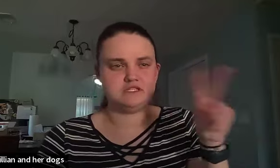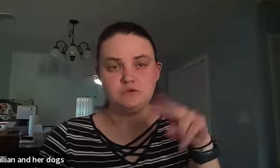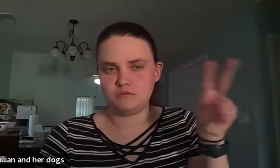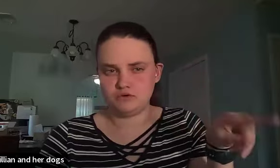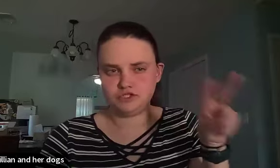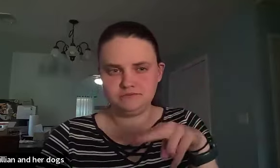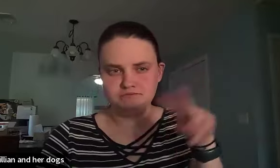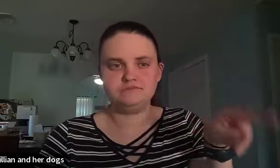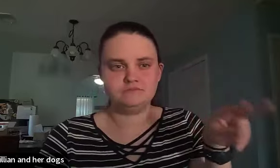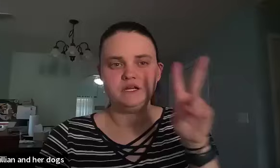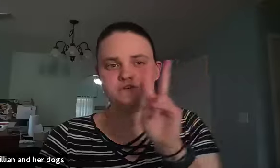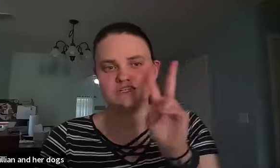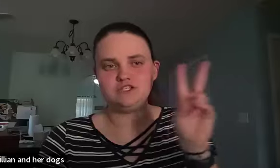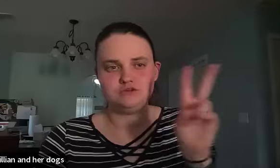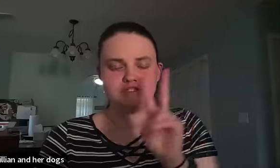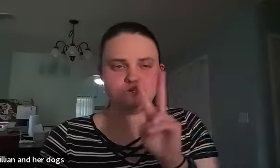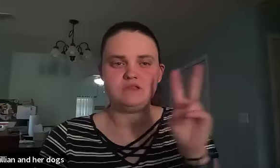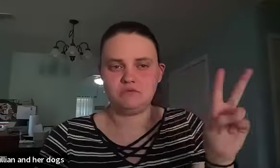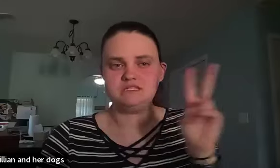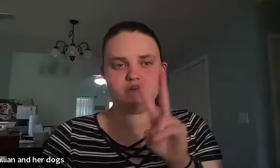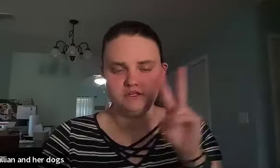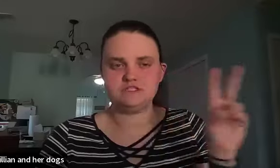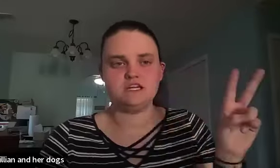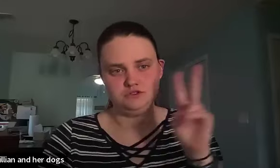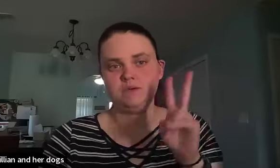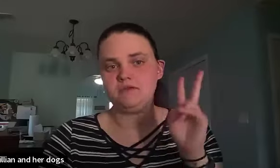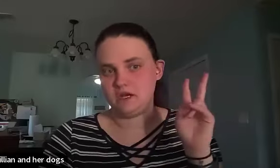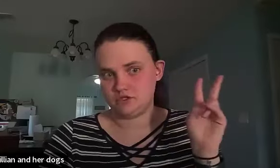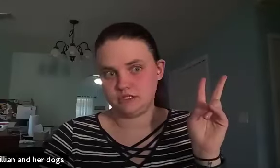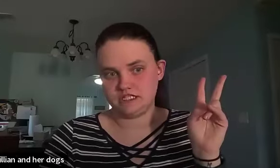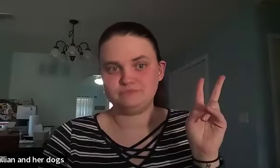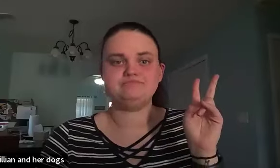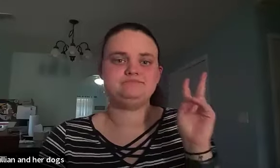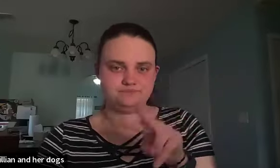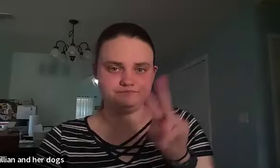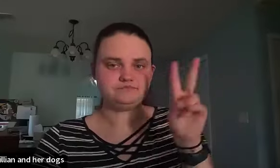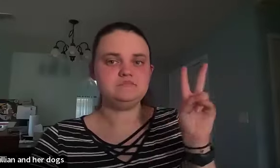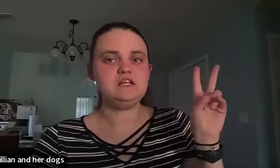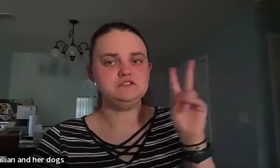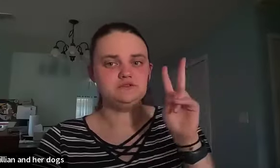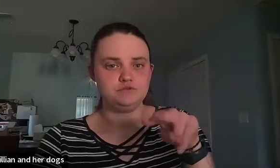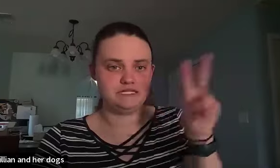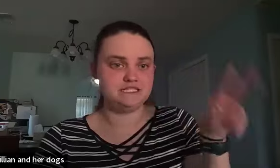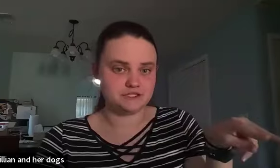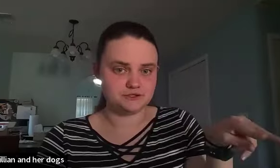it's a smoother motion. But if you did 2 and 2, they would still understand you're talking about the number 22. So